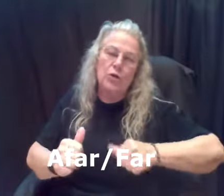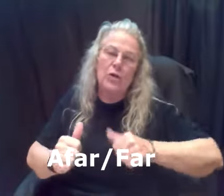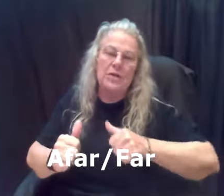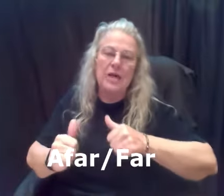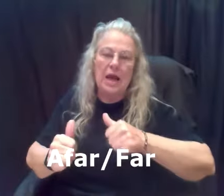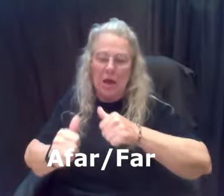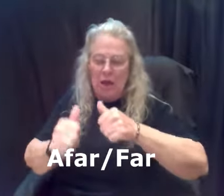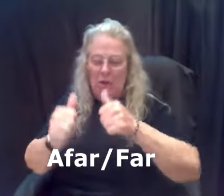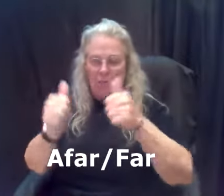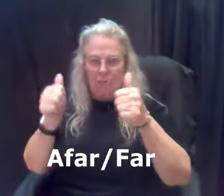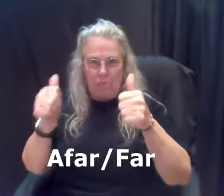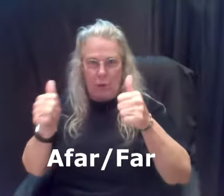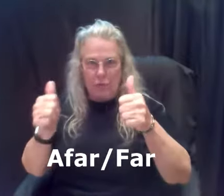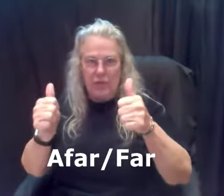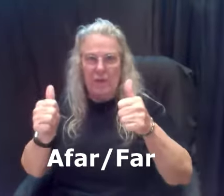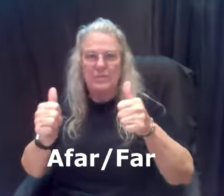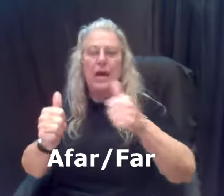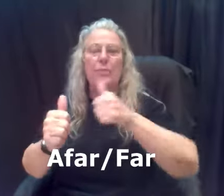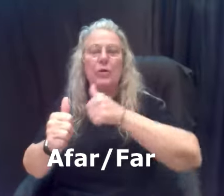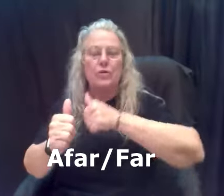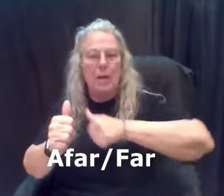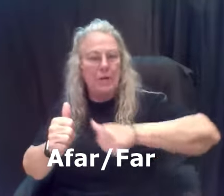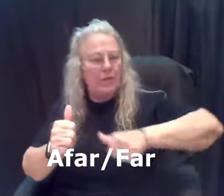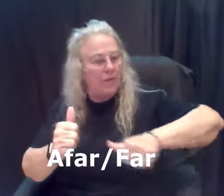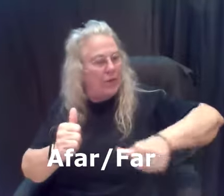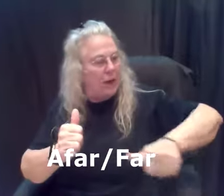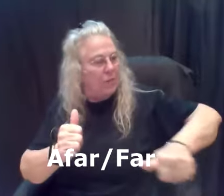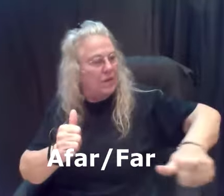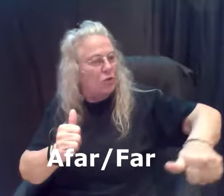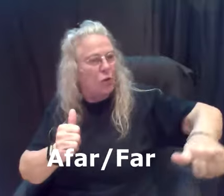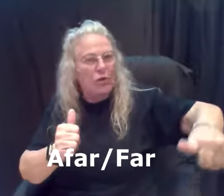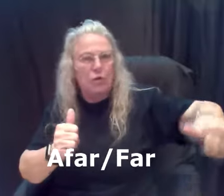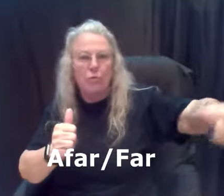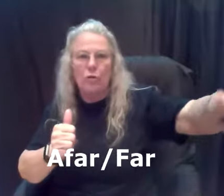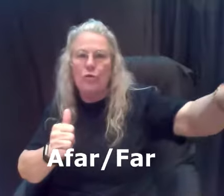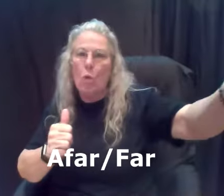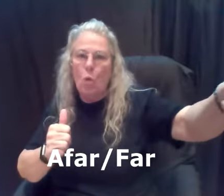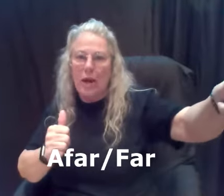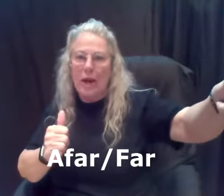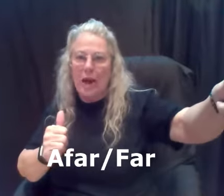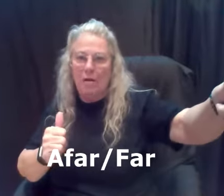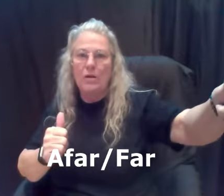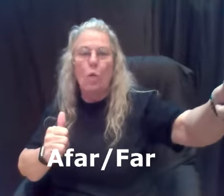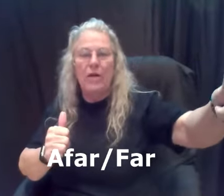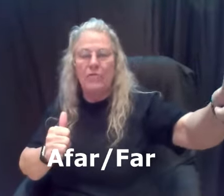to take both thumbs up. Your dominant thumb is going to move way out, away from